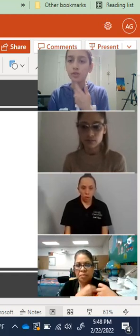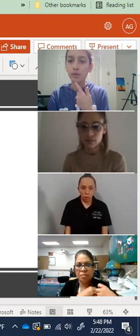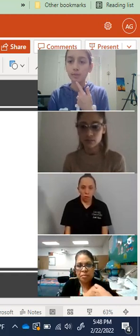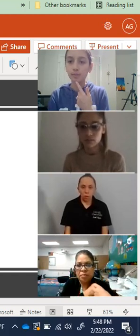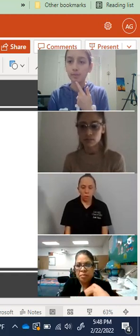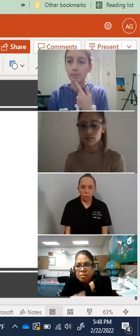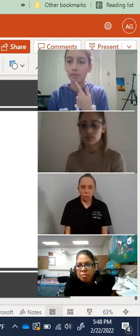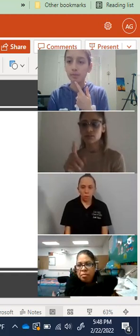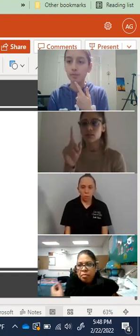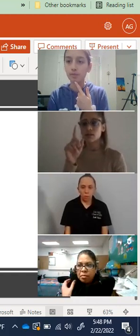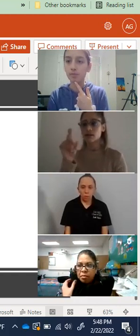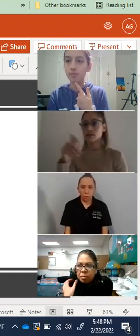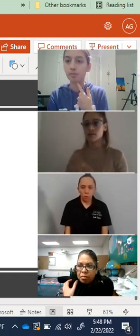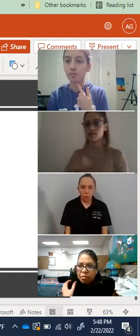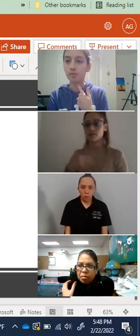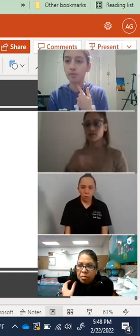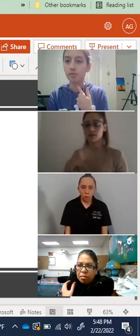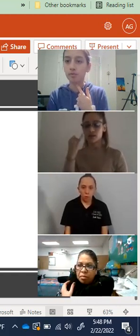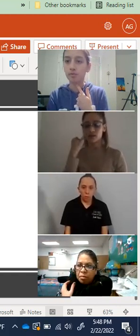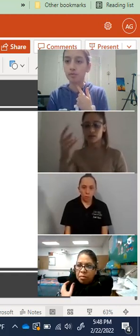Sorry, what'd you say?